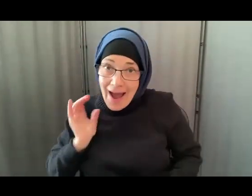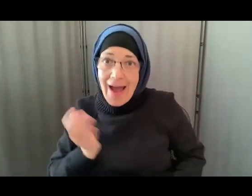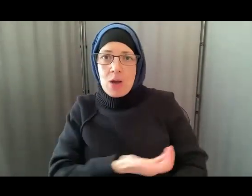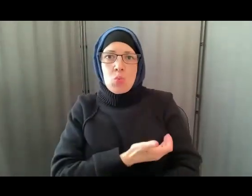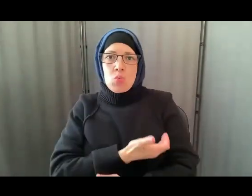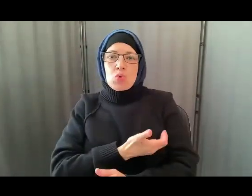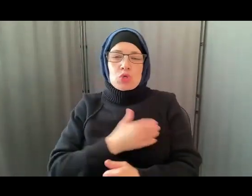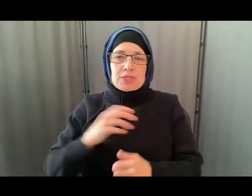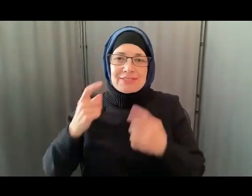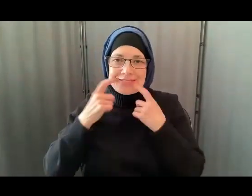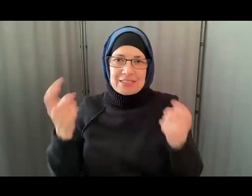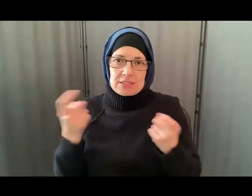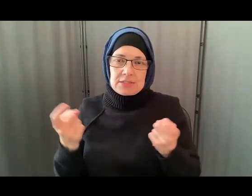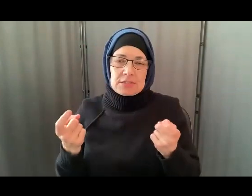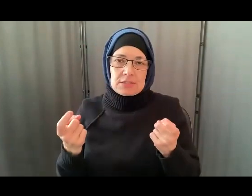Well,